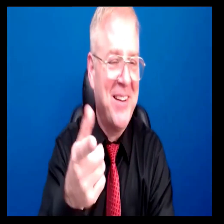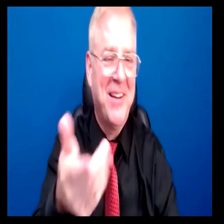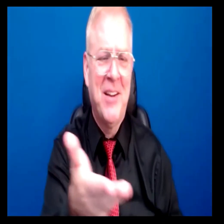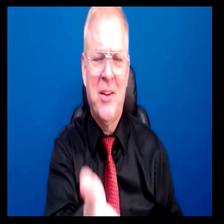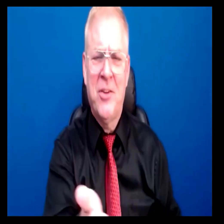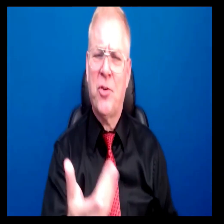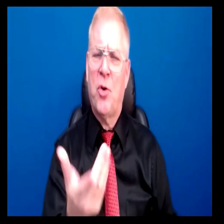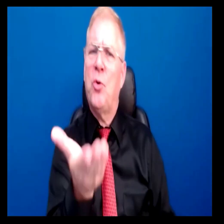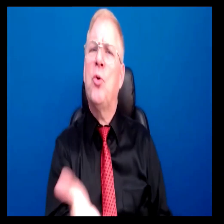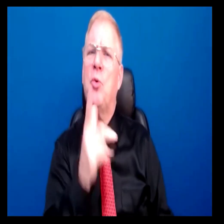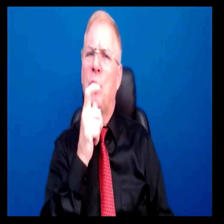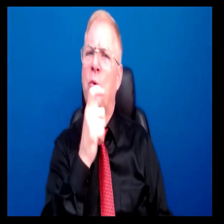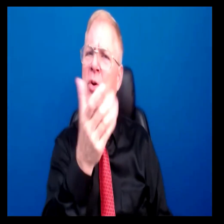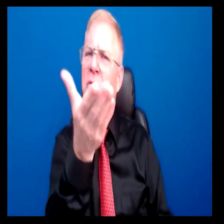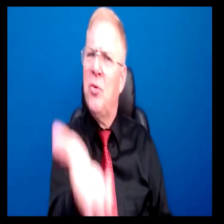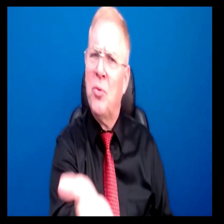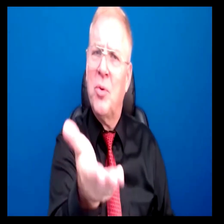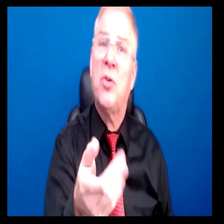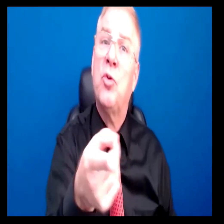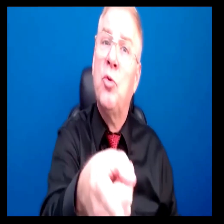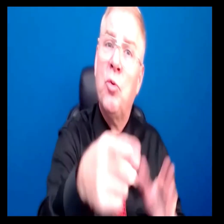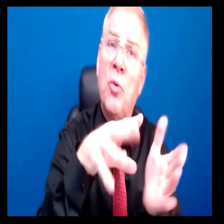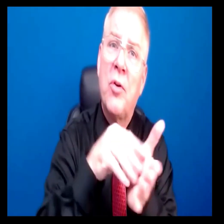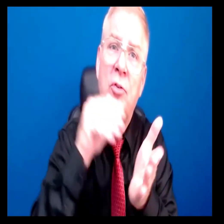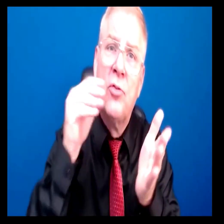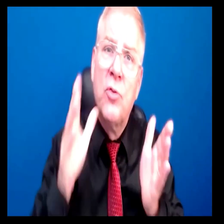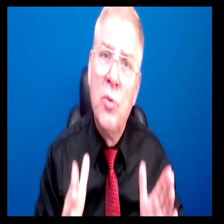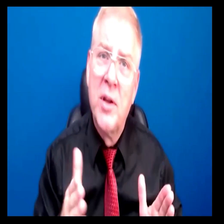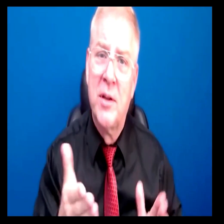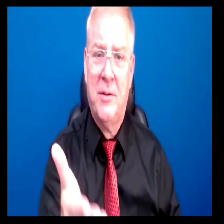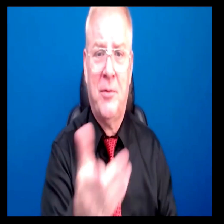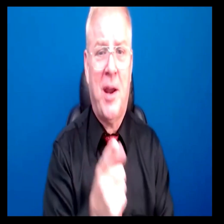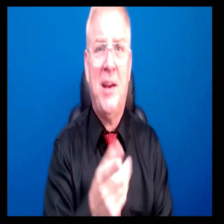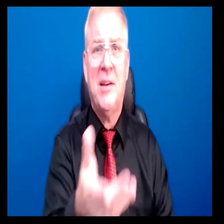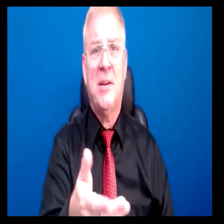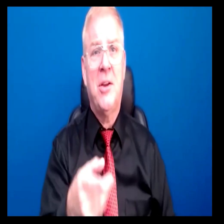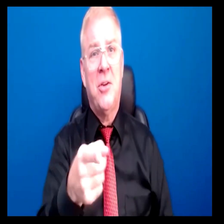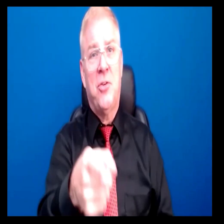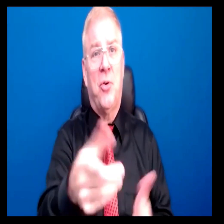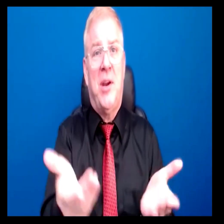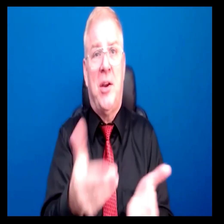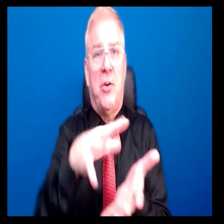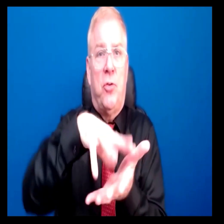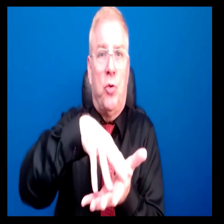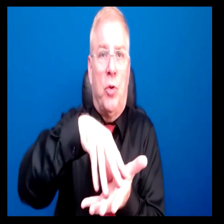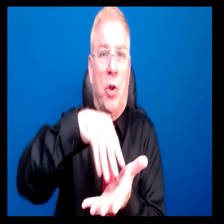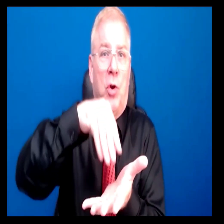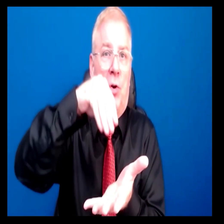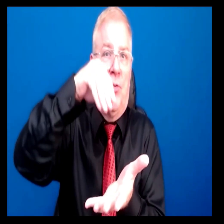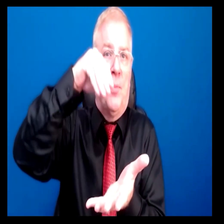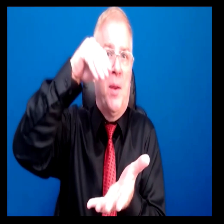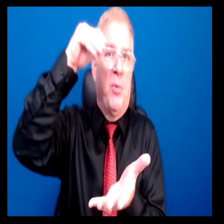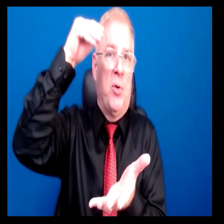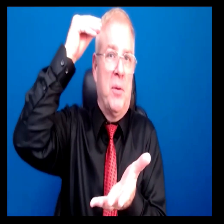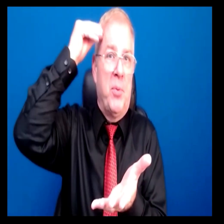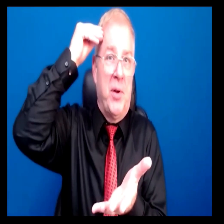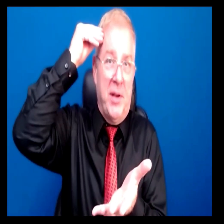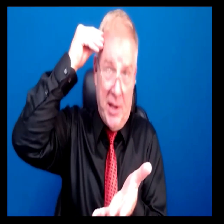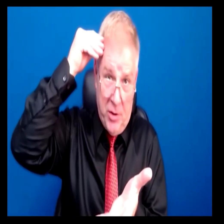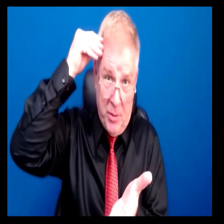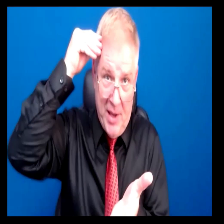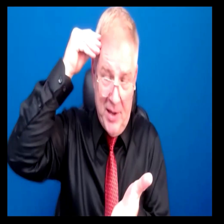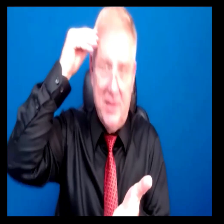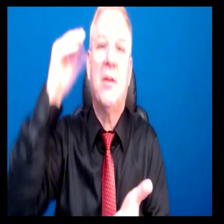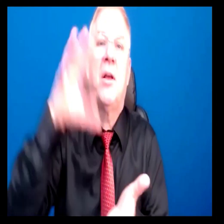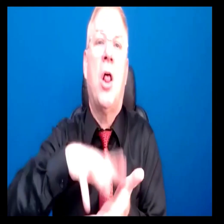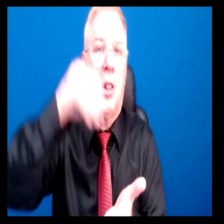right? So who are you? You are the student, right? You're here to learn from the book, put it